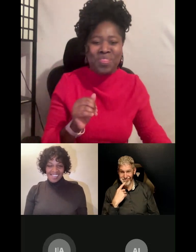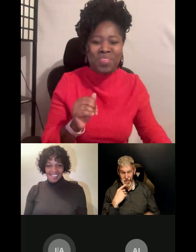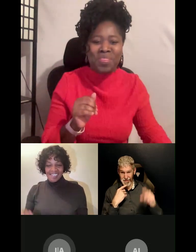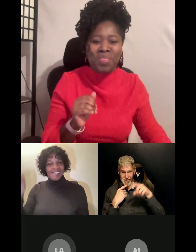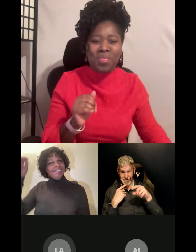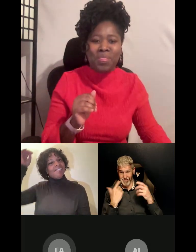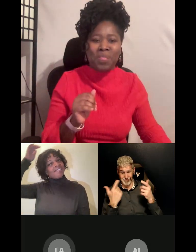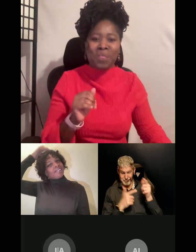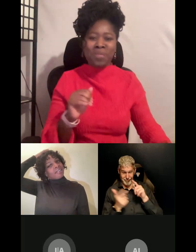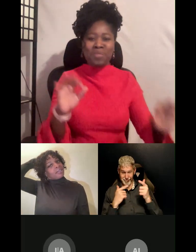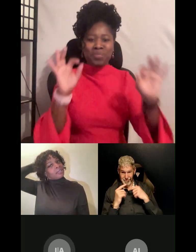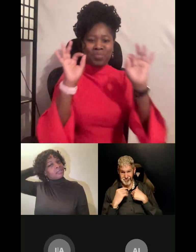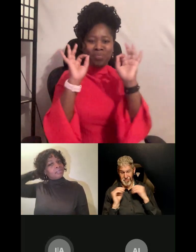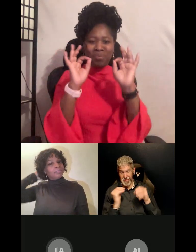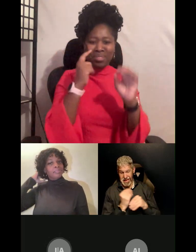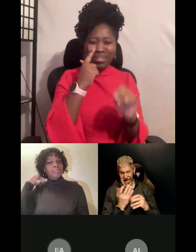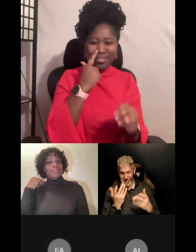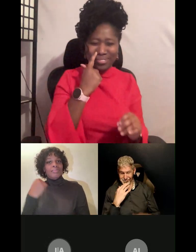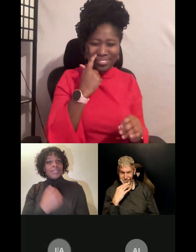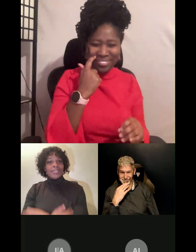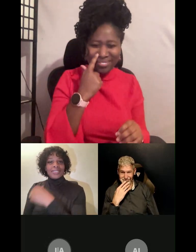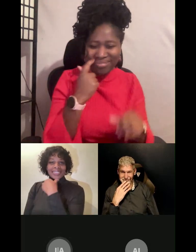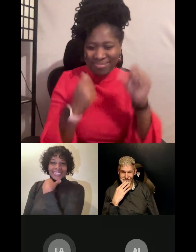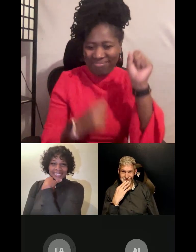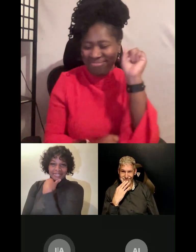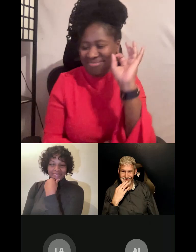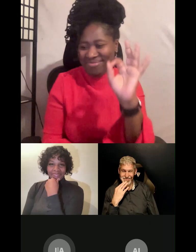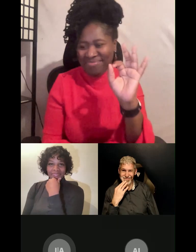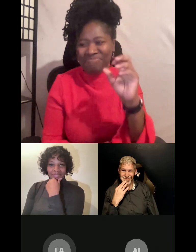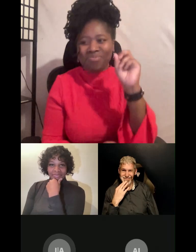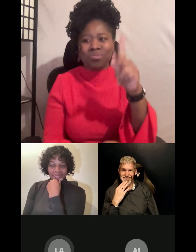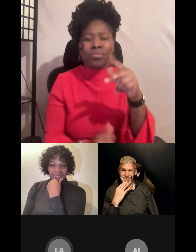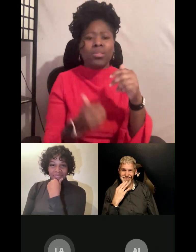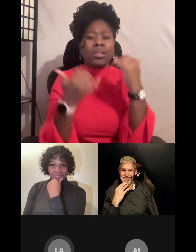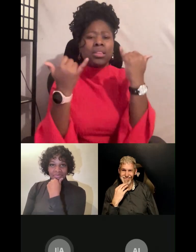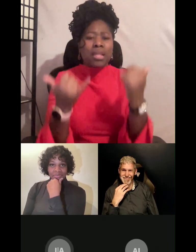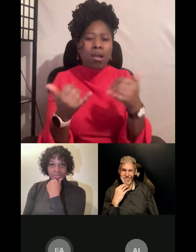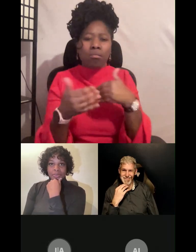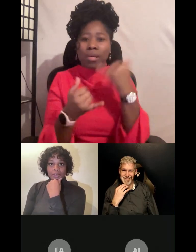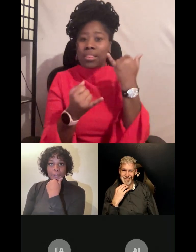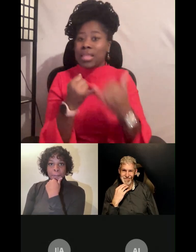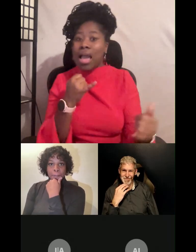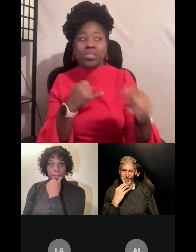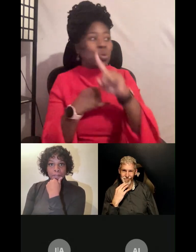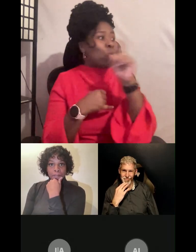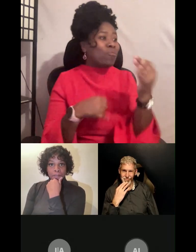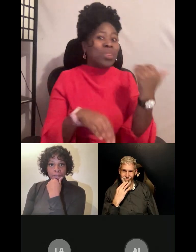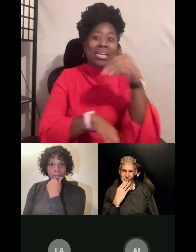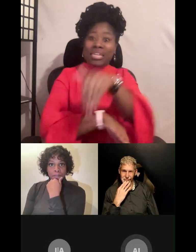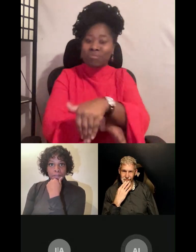I'm ready. I'm waiting for the next question. I have nothing to add. I have nothing to add.